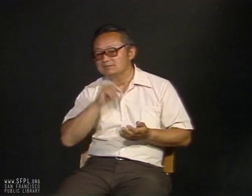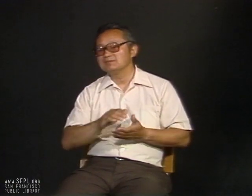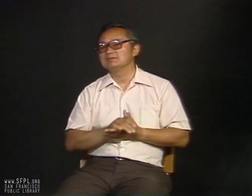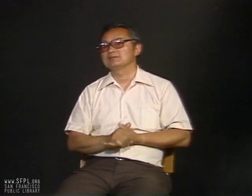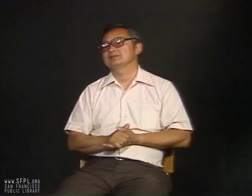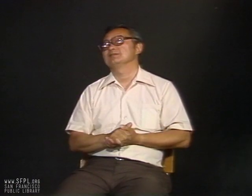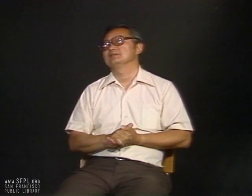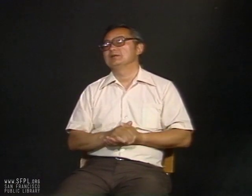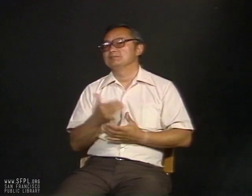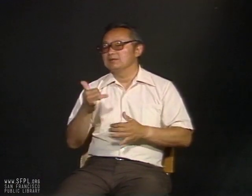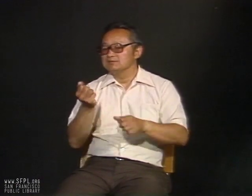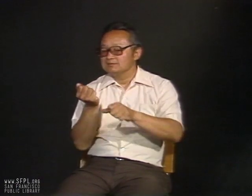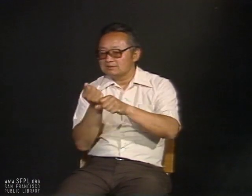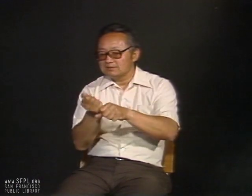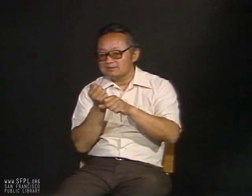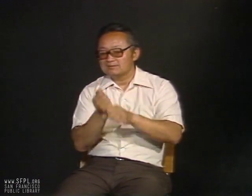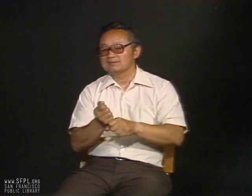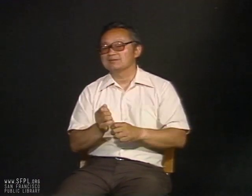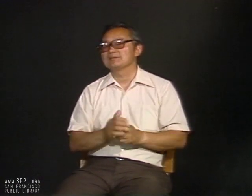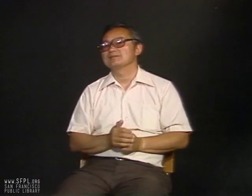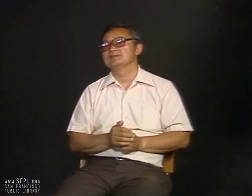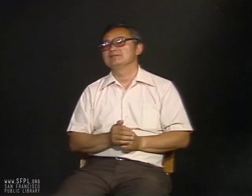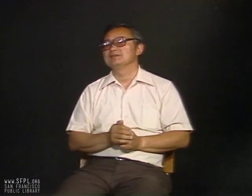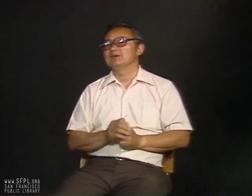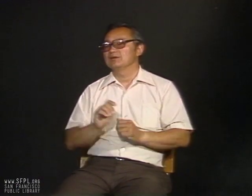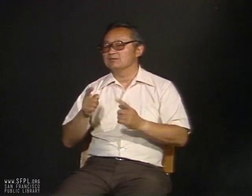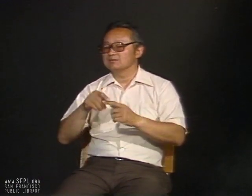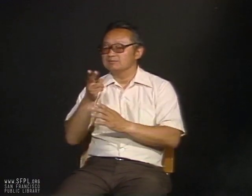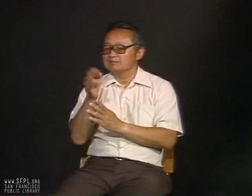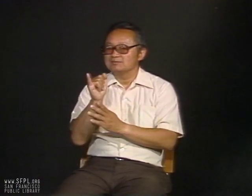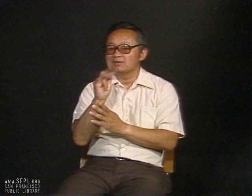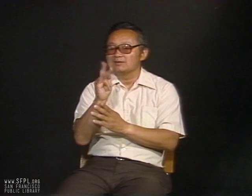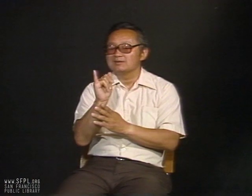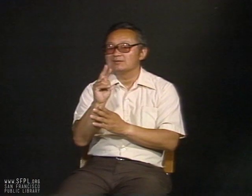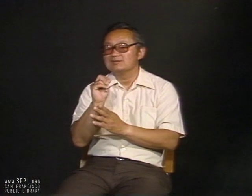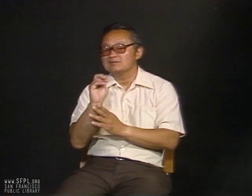the mouse cage. Oh yeah, we played softball and went hiking.